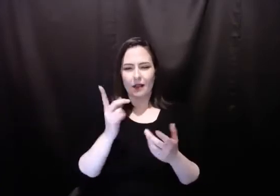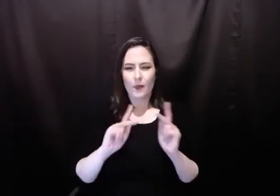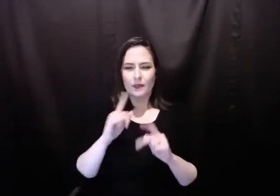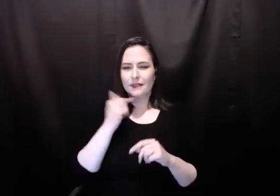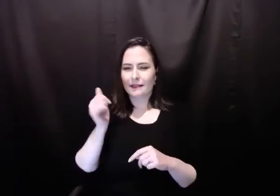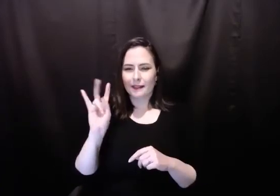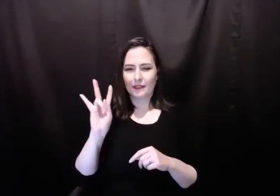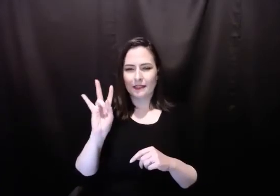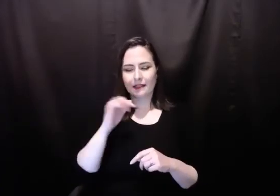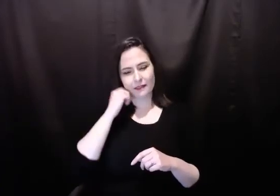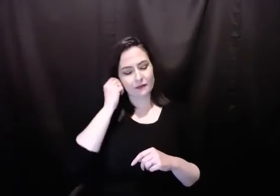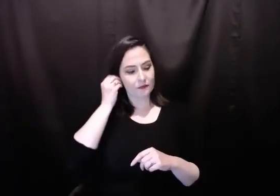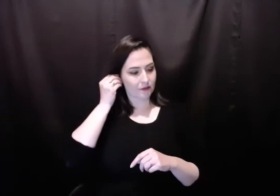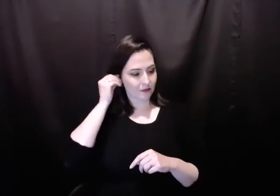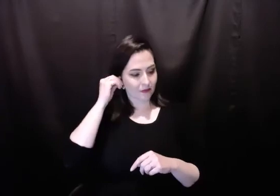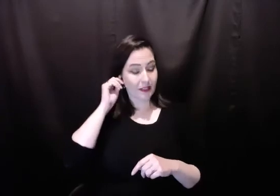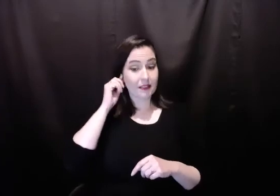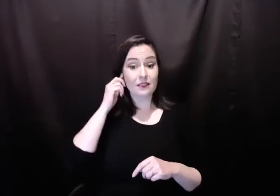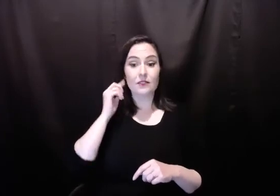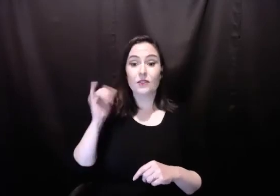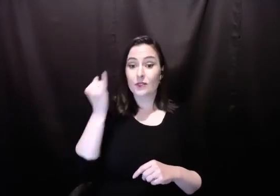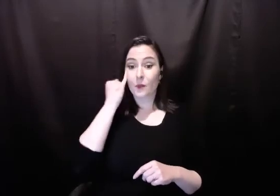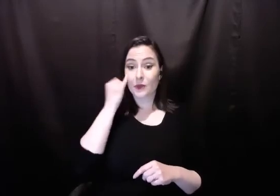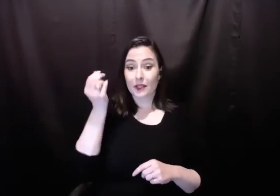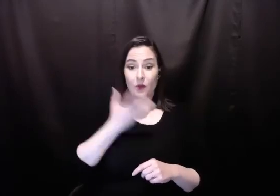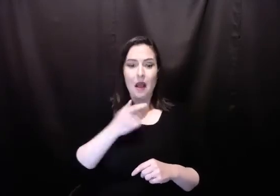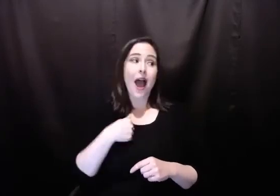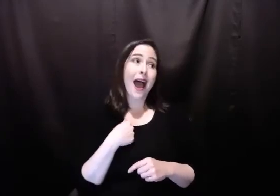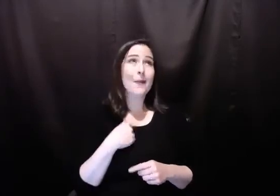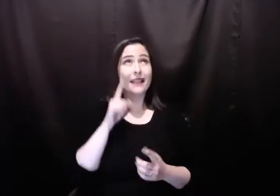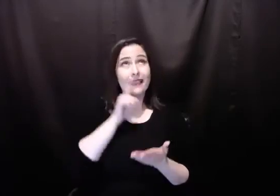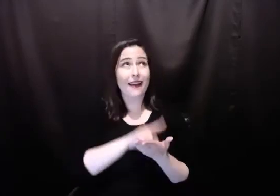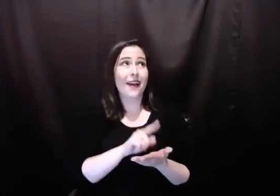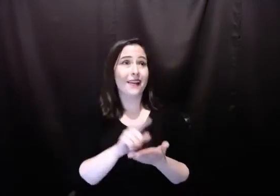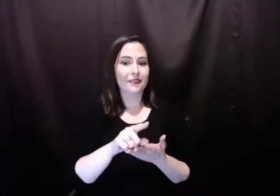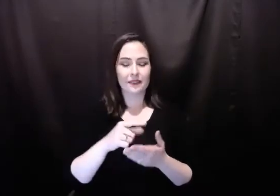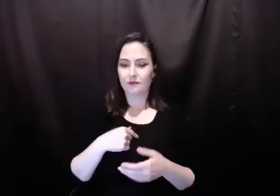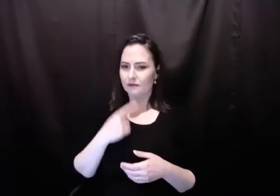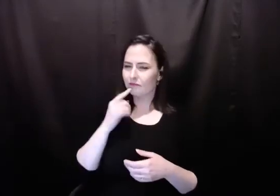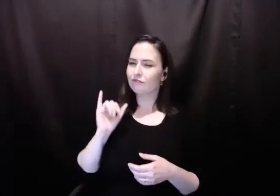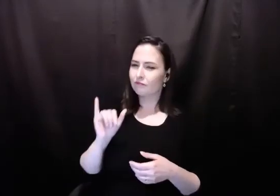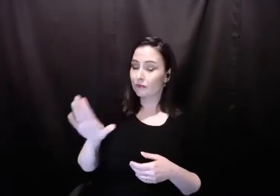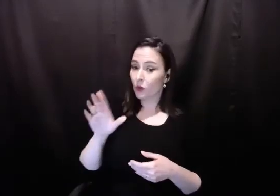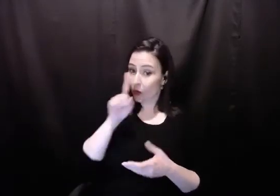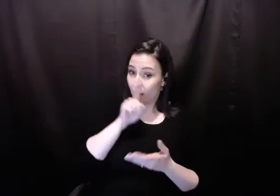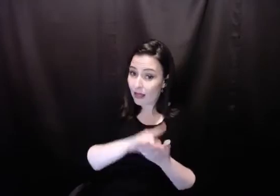is your love relationship, does it energize you or does it drain you? And a lot of the times they would say